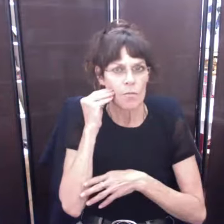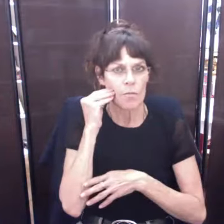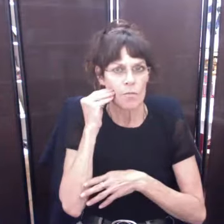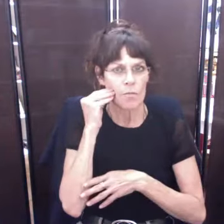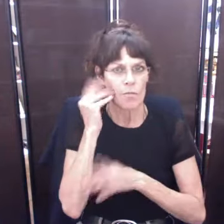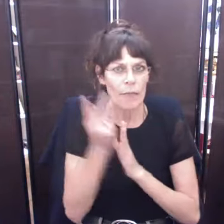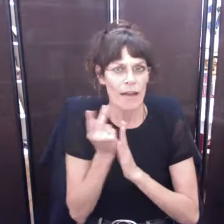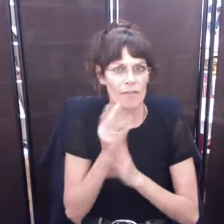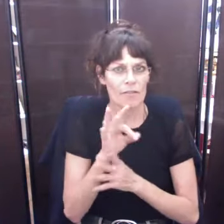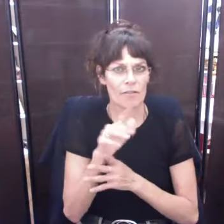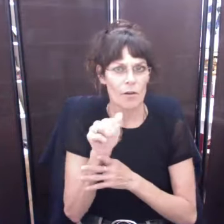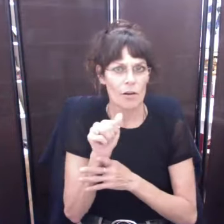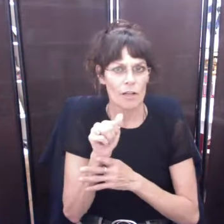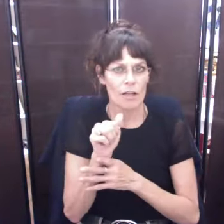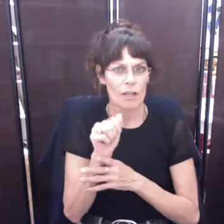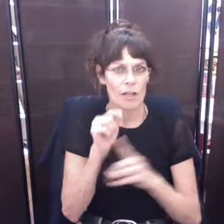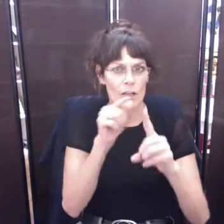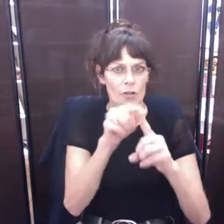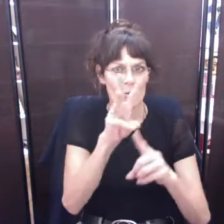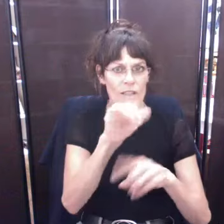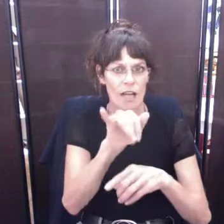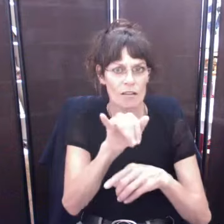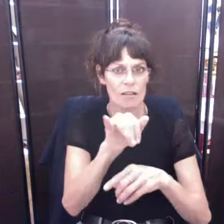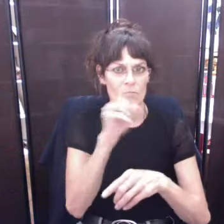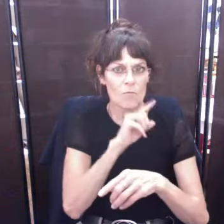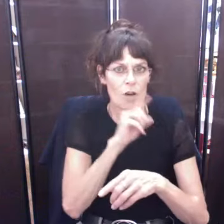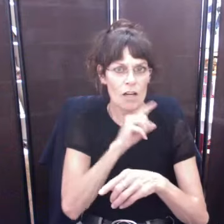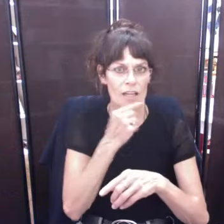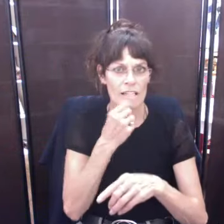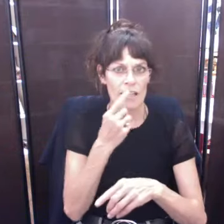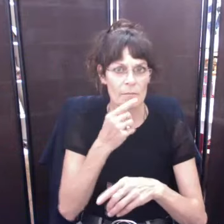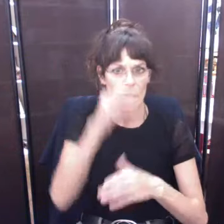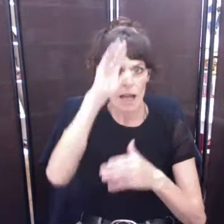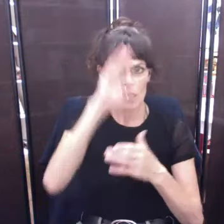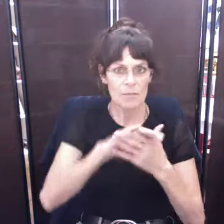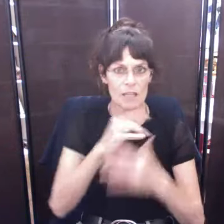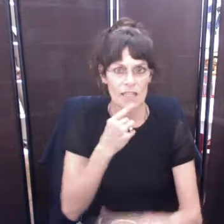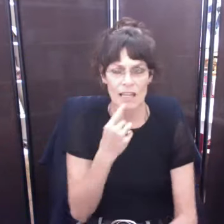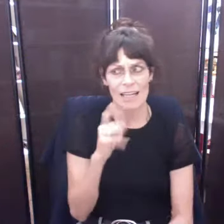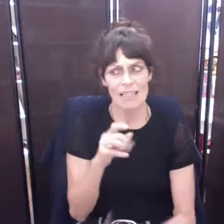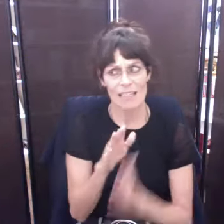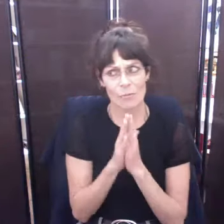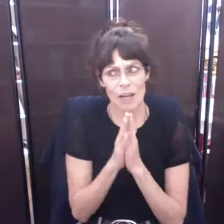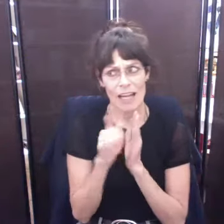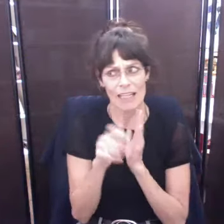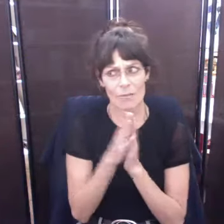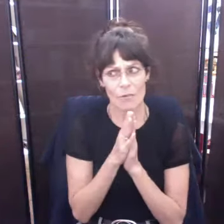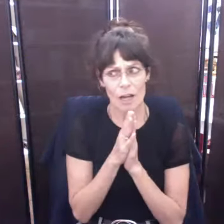into Milwaukee. And I said to my husband, I have to pray. I need to pray. And I need to